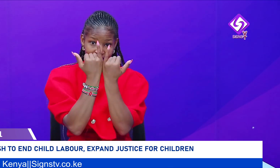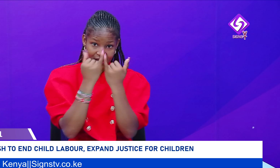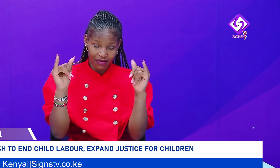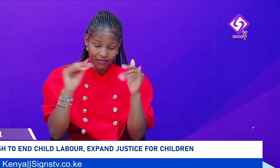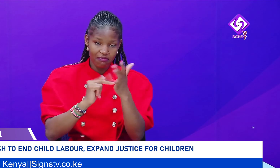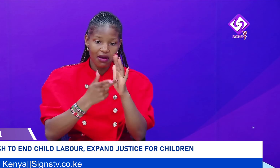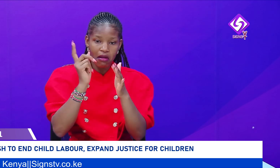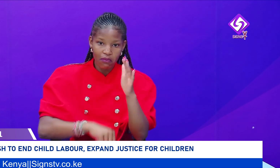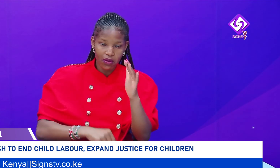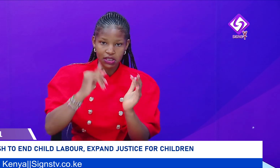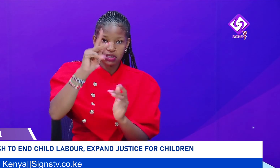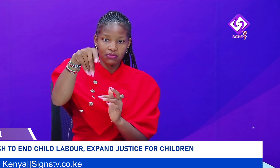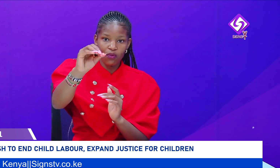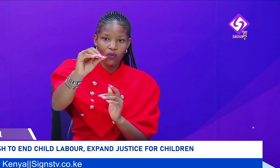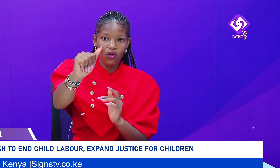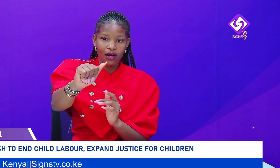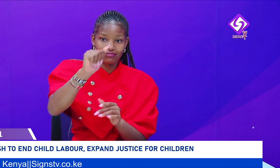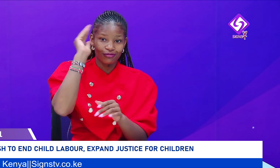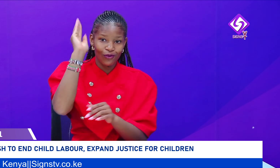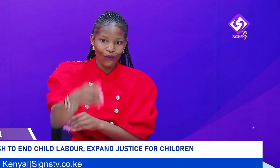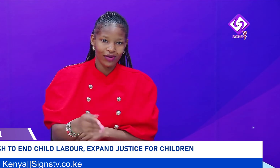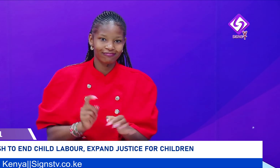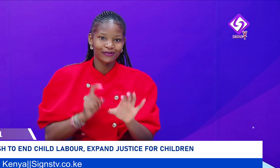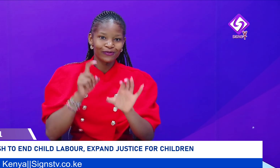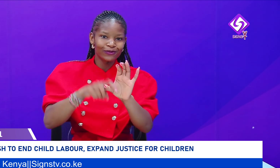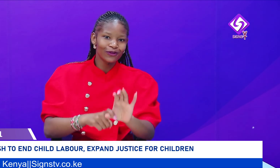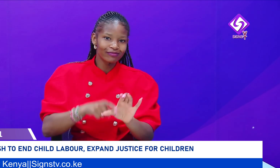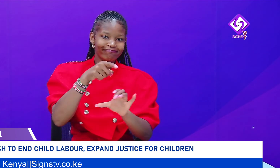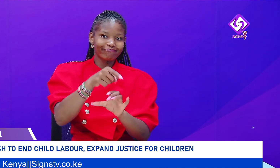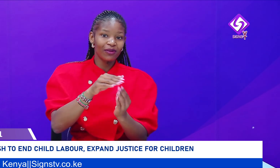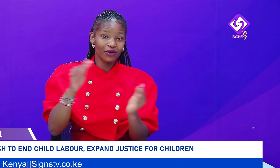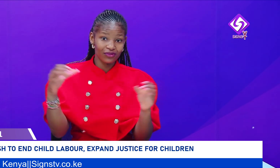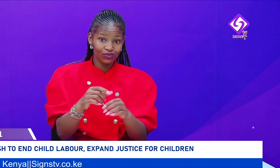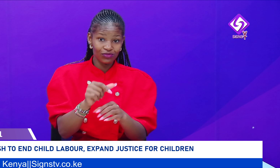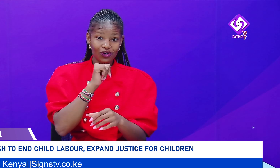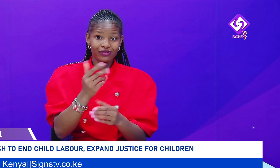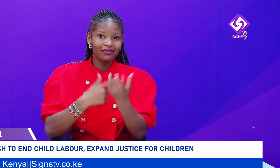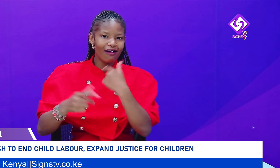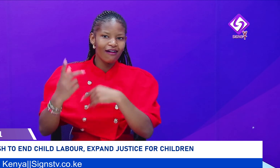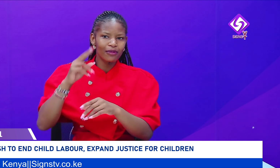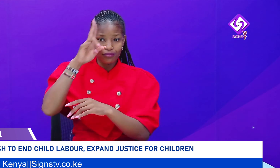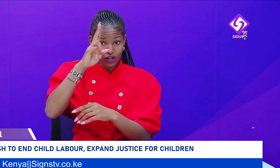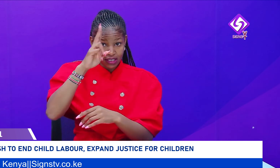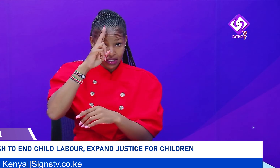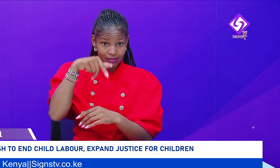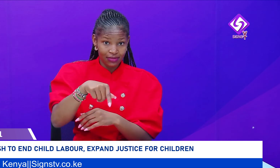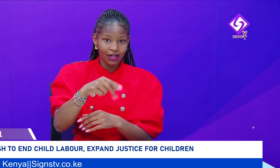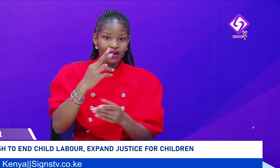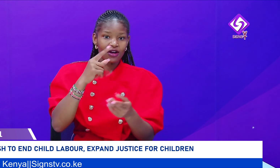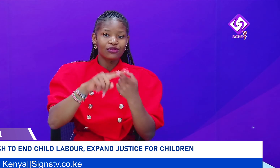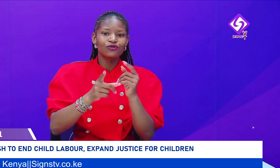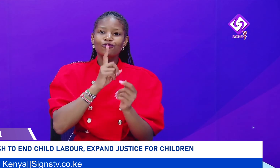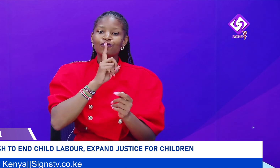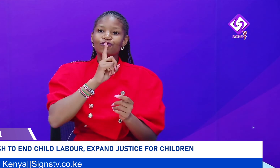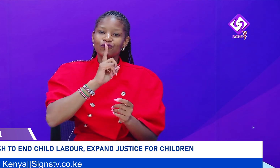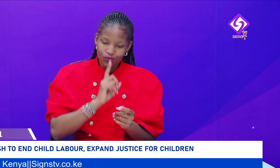The Ethics and Anti-Corruption Commission, EACC, and the Independent Policing Oversight Authority,